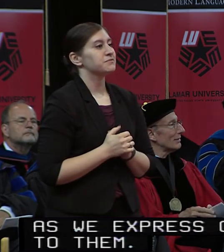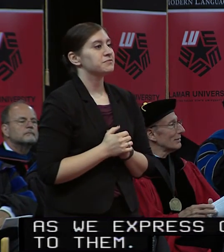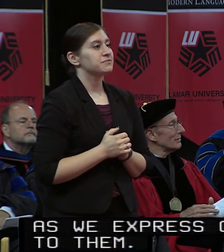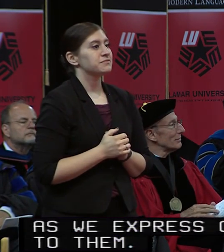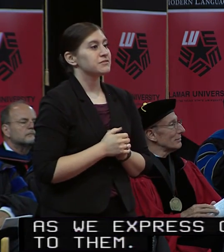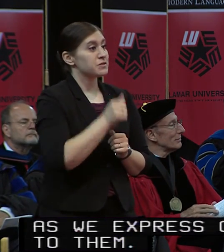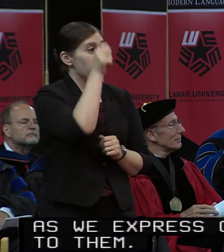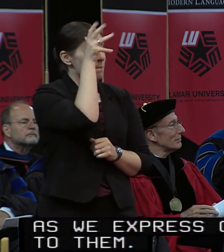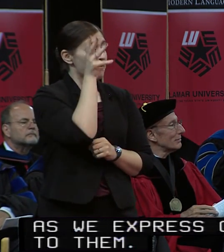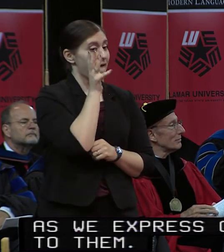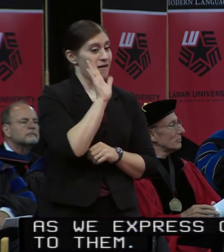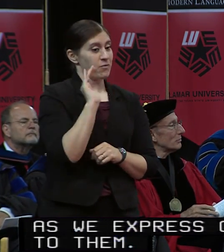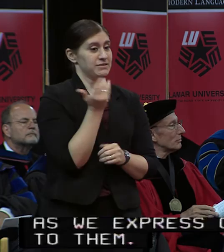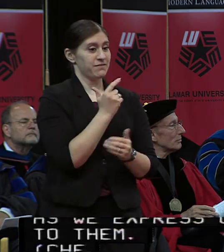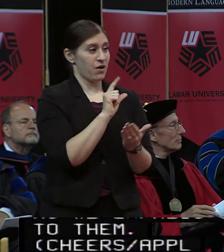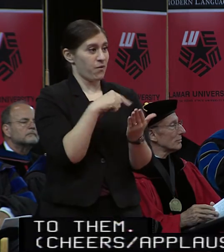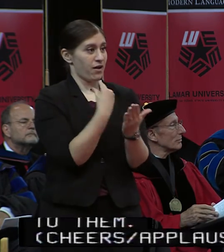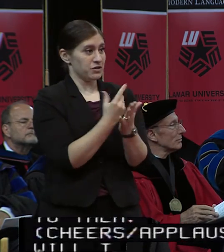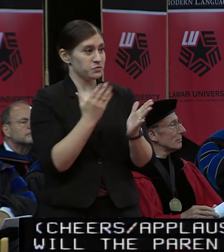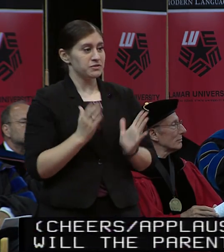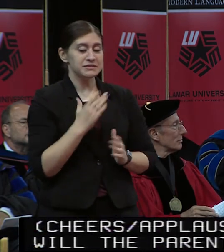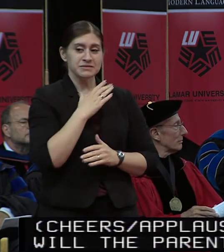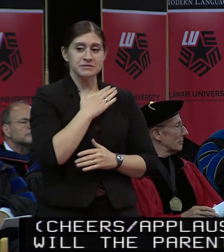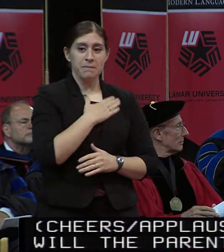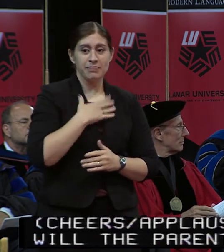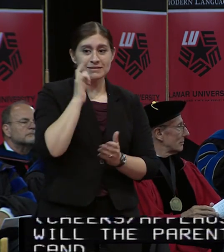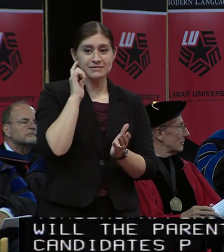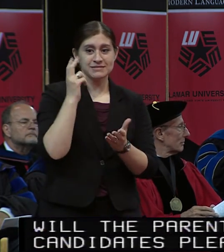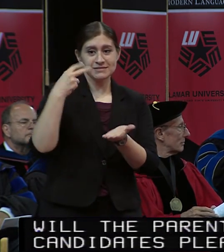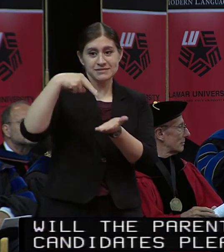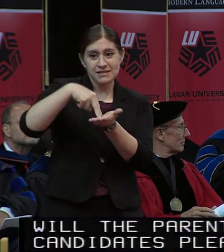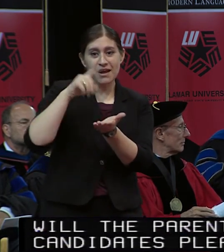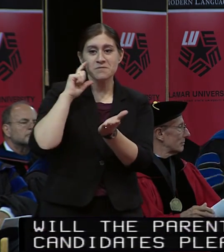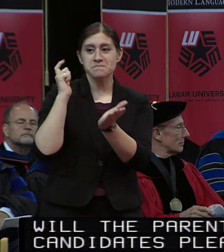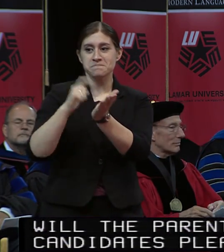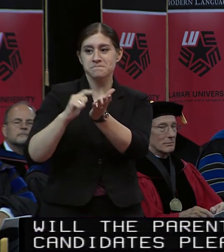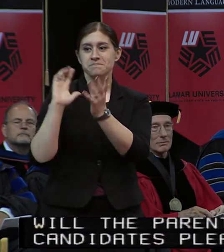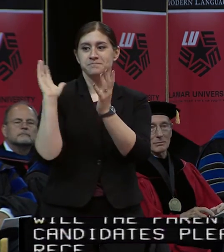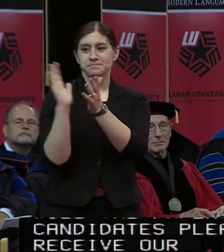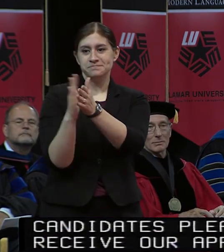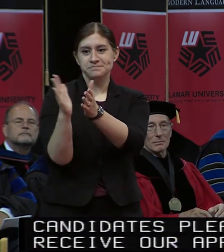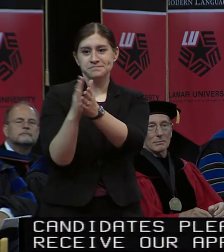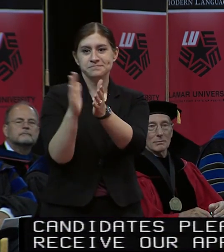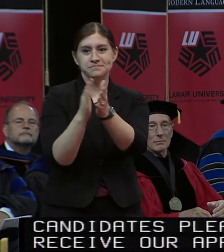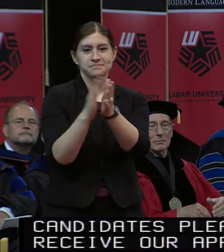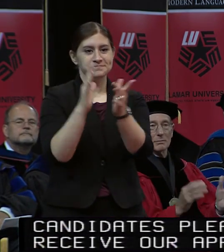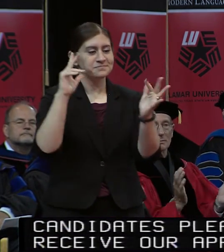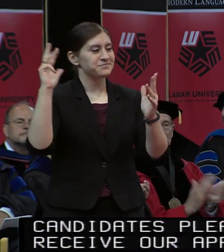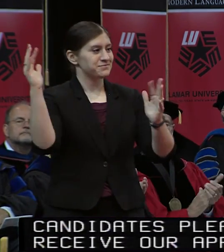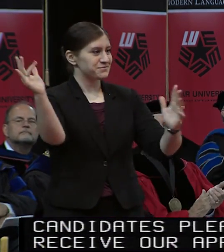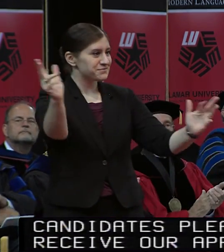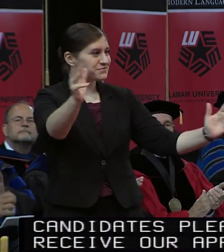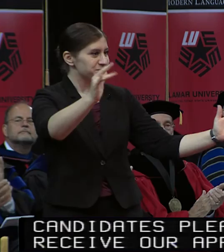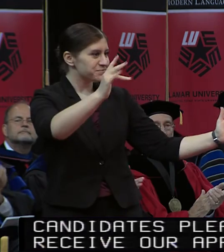Will the parents of our candidates please stand and receive our applause?